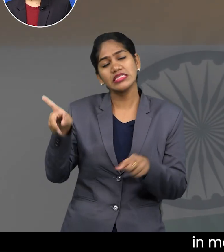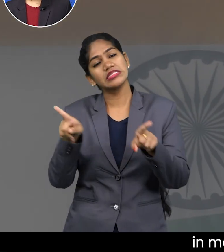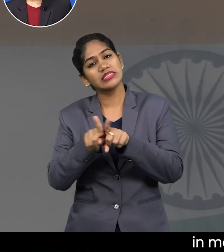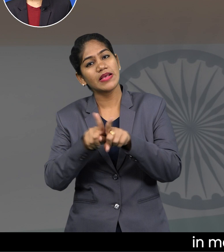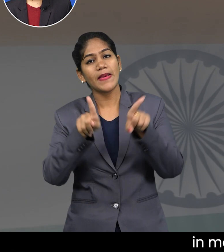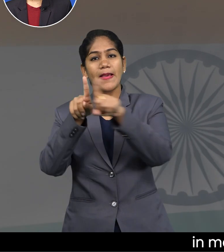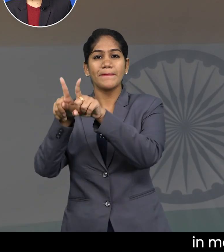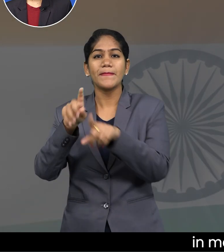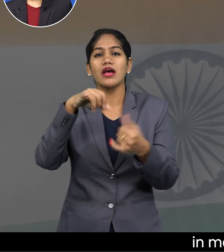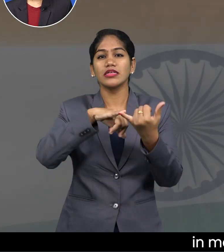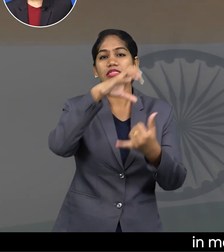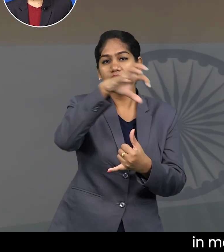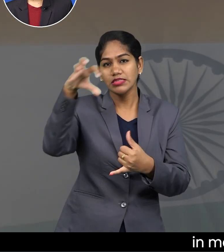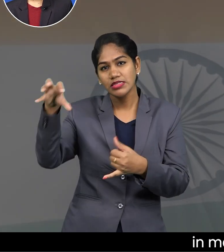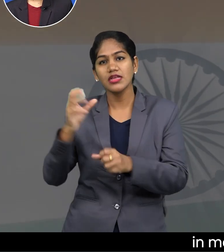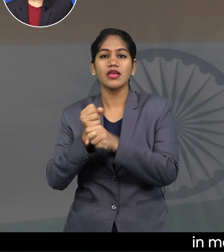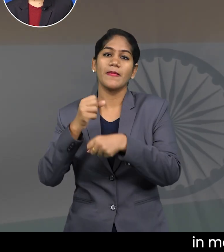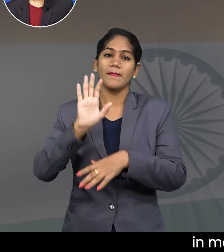well.